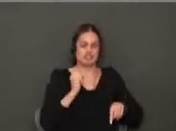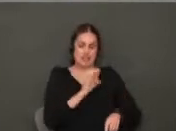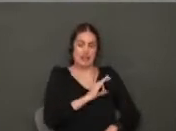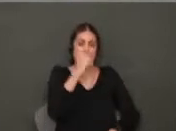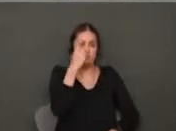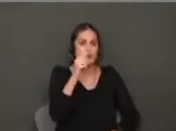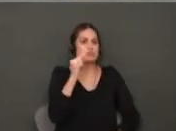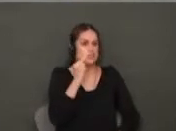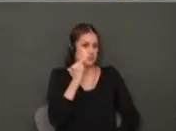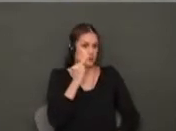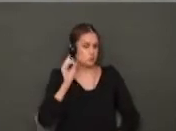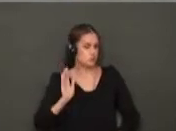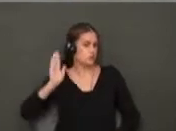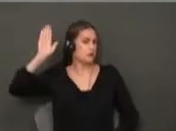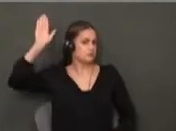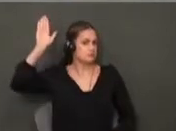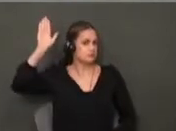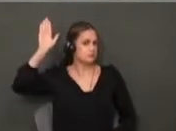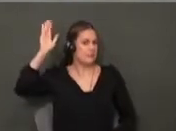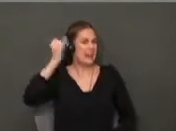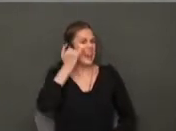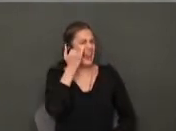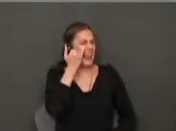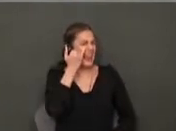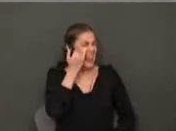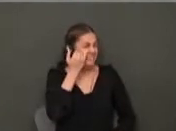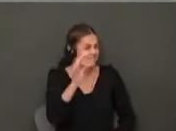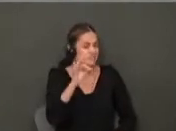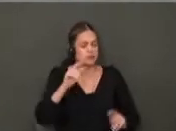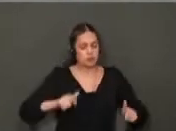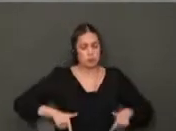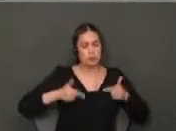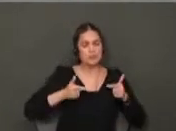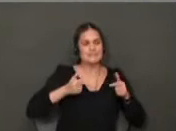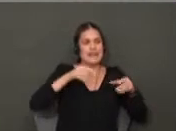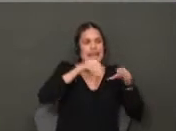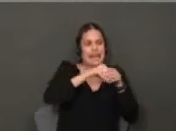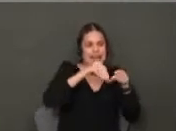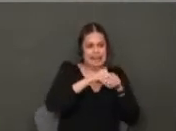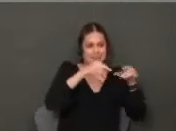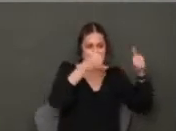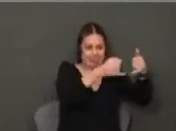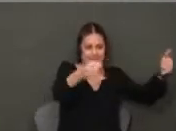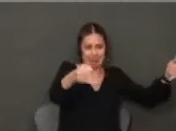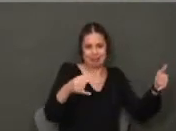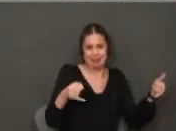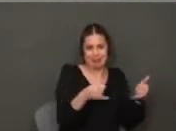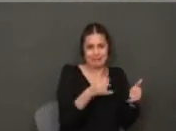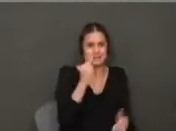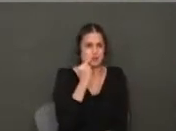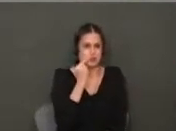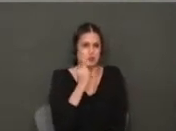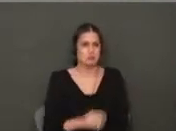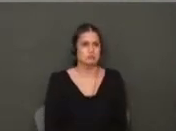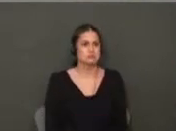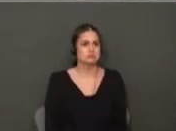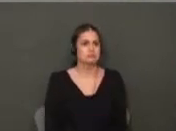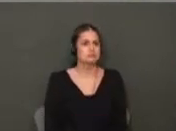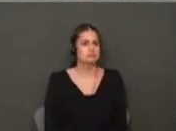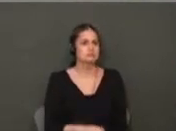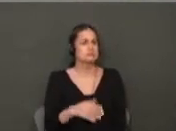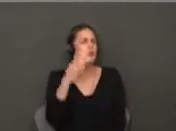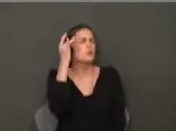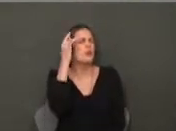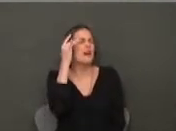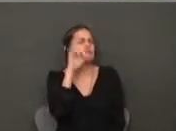staff, please raise your hands if you live within the city limits. Good. Why do I do that?